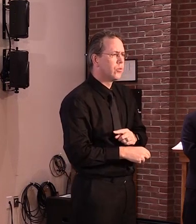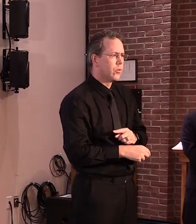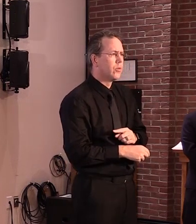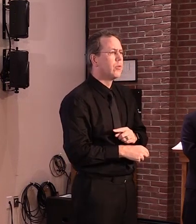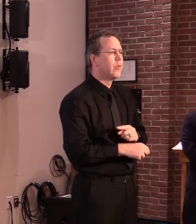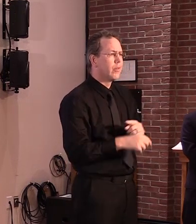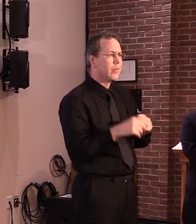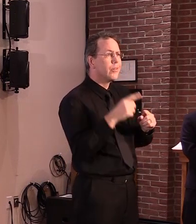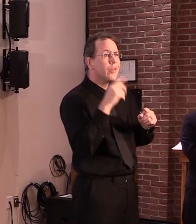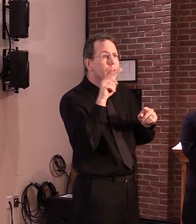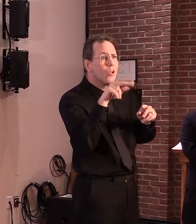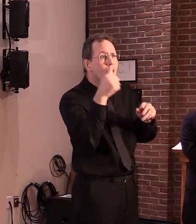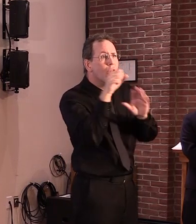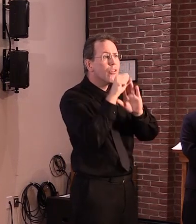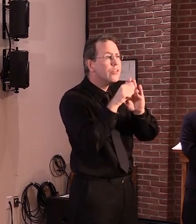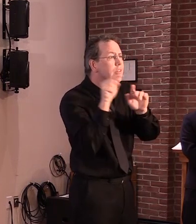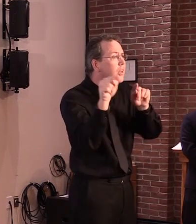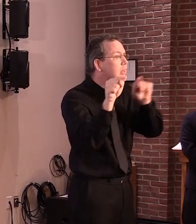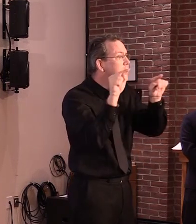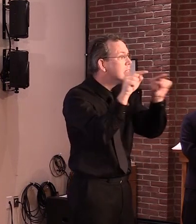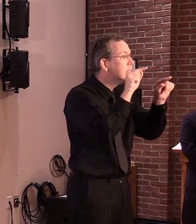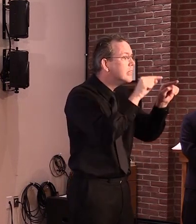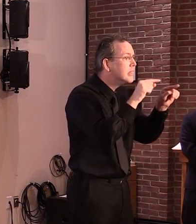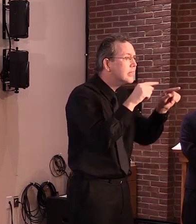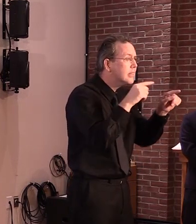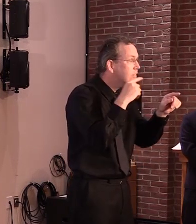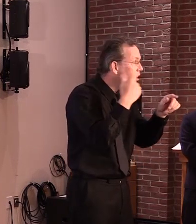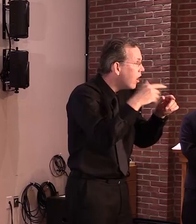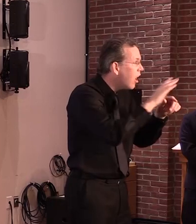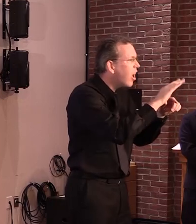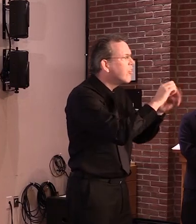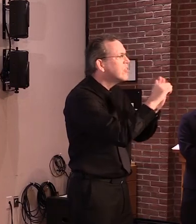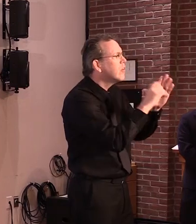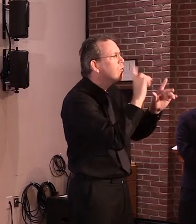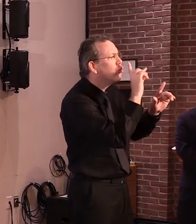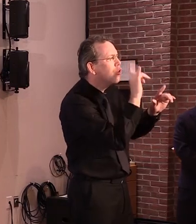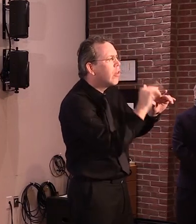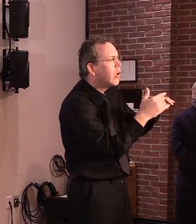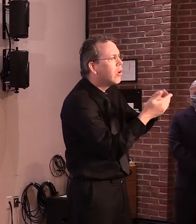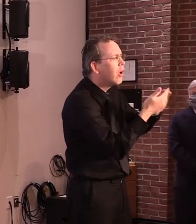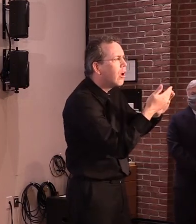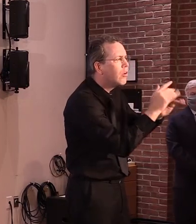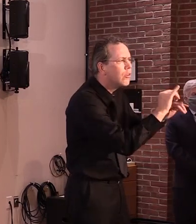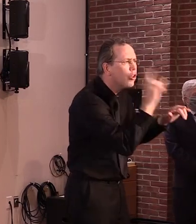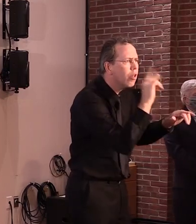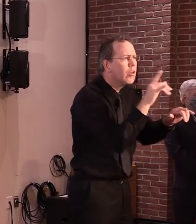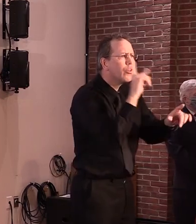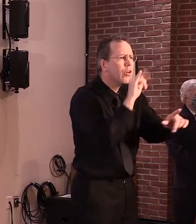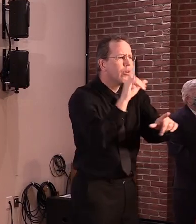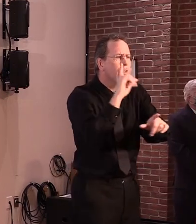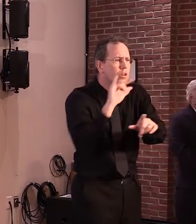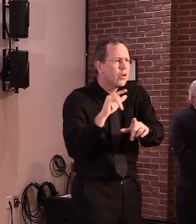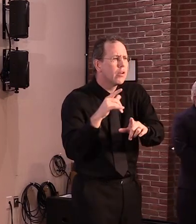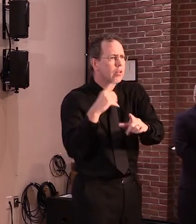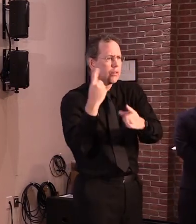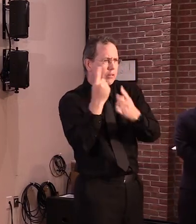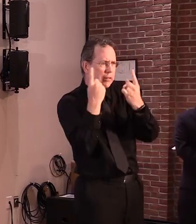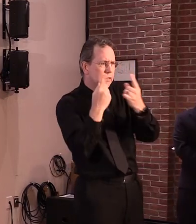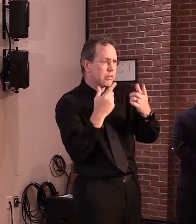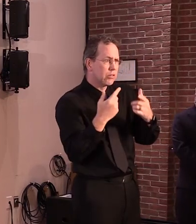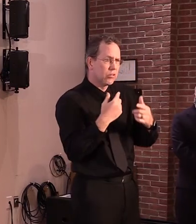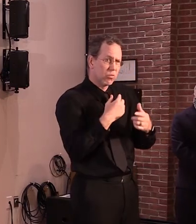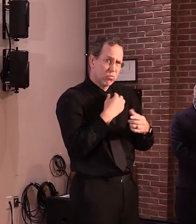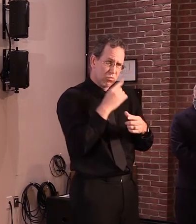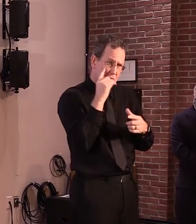specific metrics to follow to make that kind of determination. You have to look both, at the averages, at sort of how they're trending, but you also have to look at